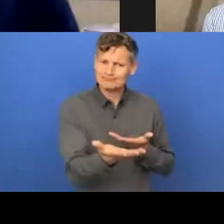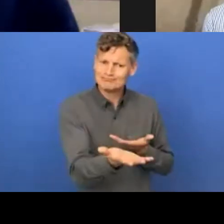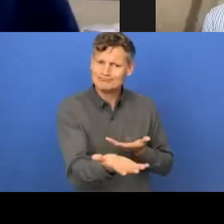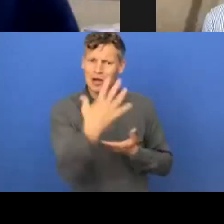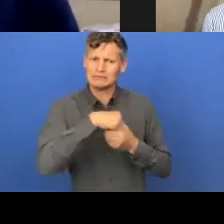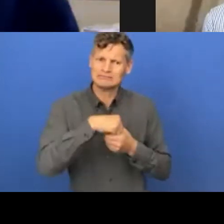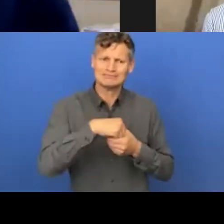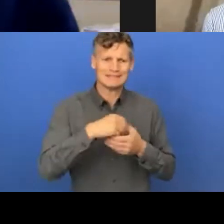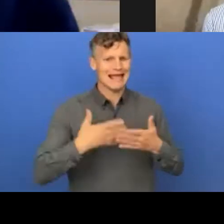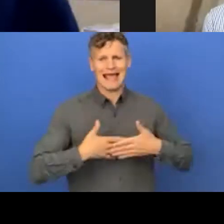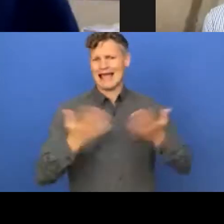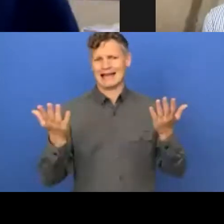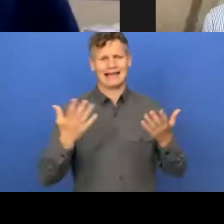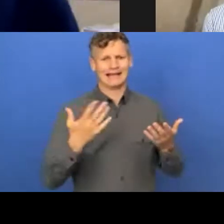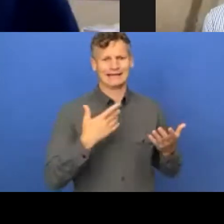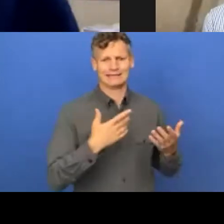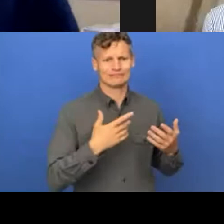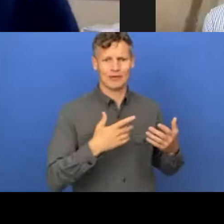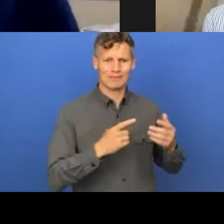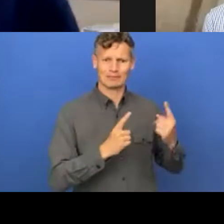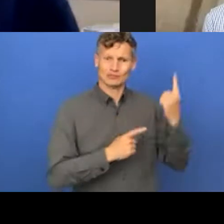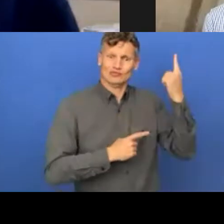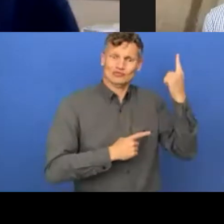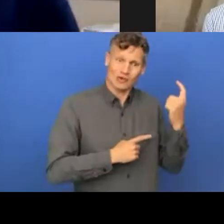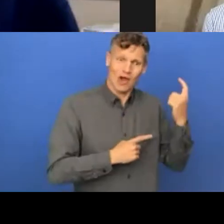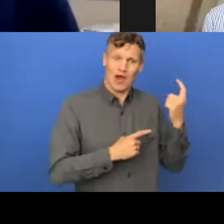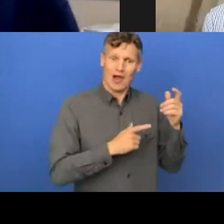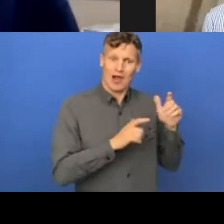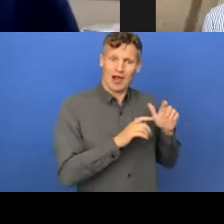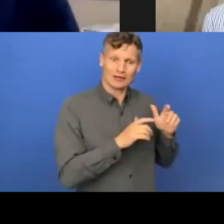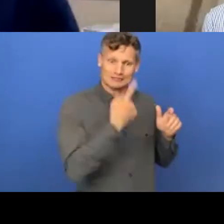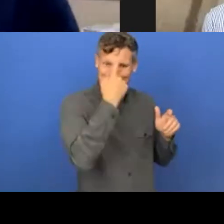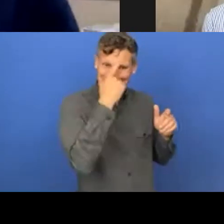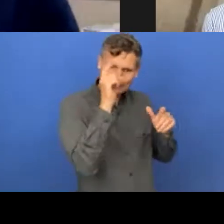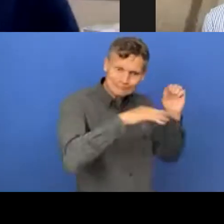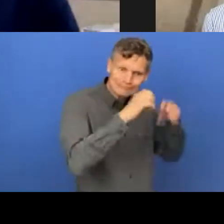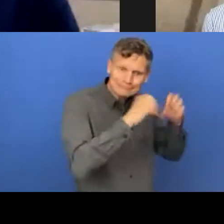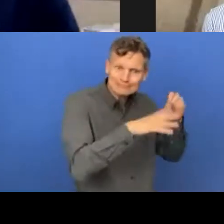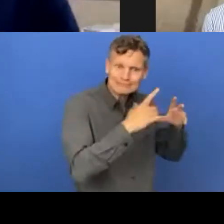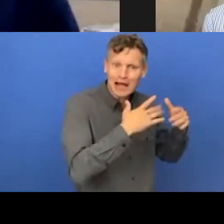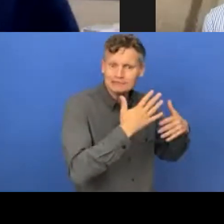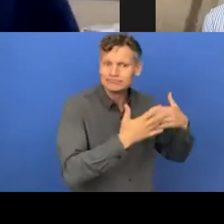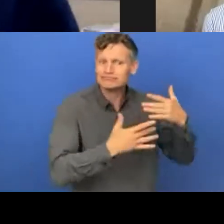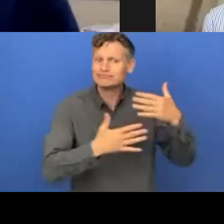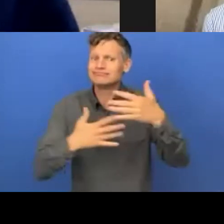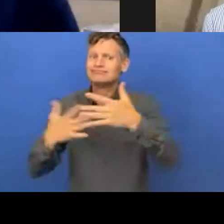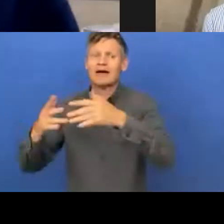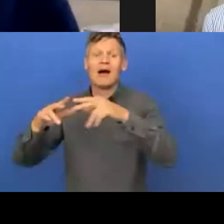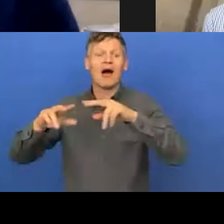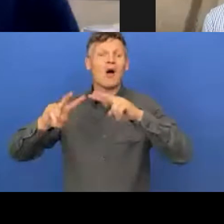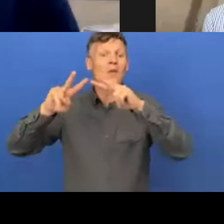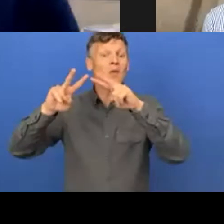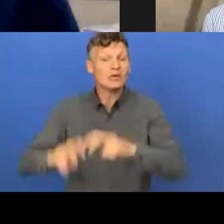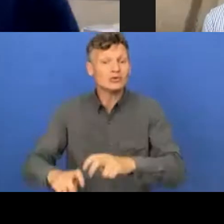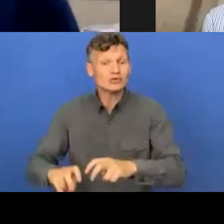it's participatory right from design to dissemination. So we've just done a research project called